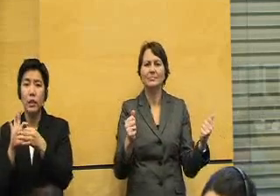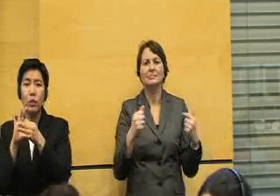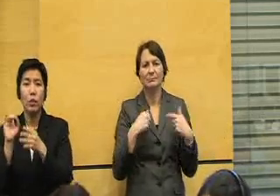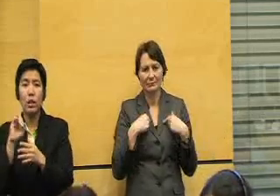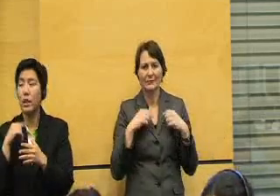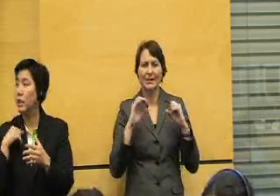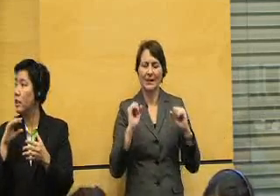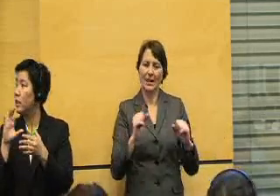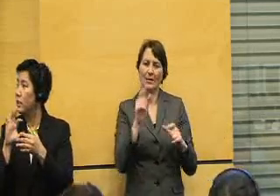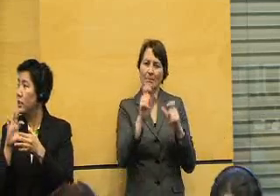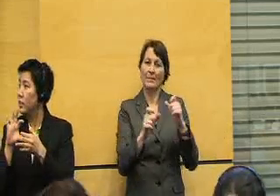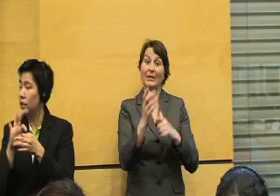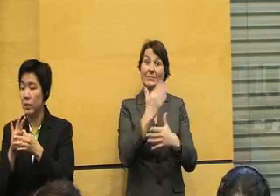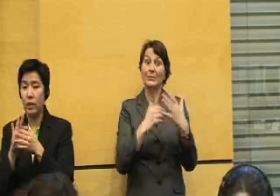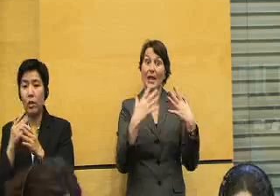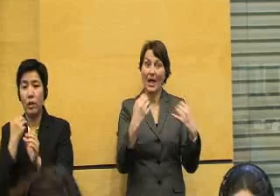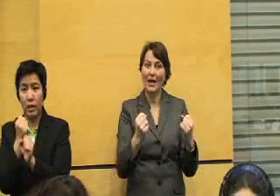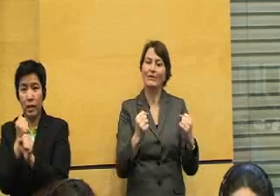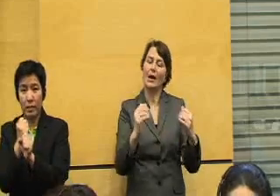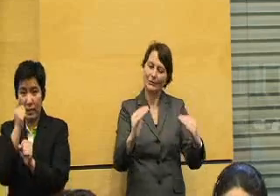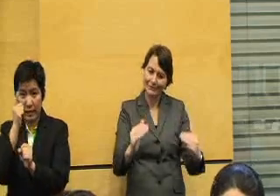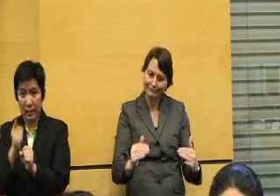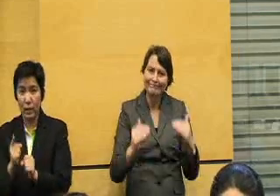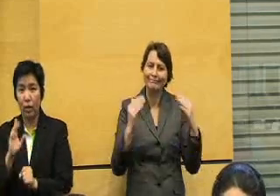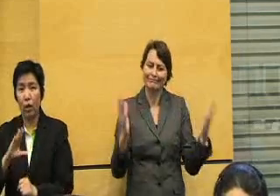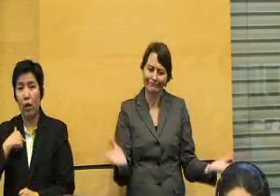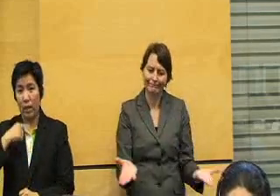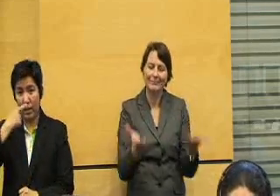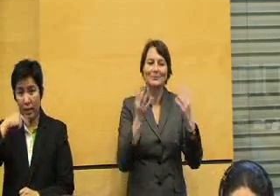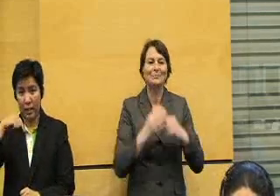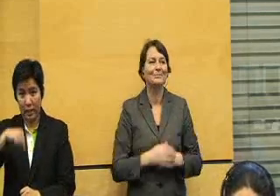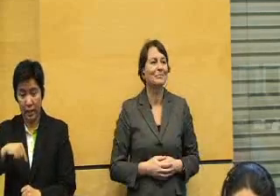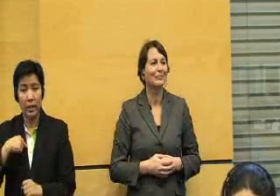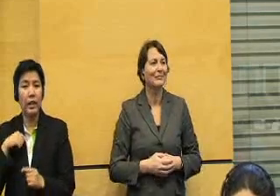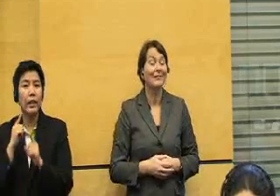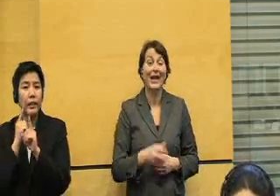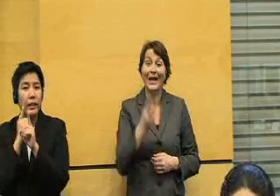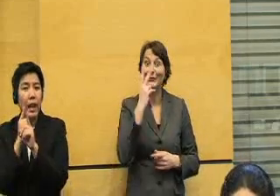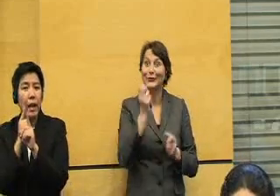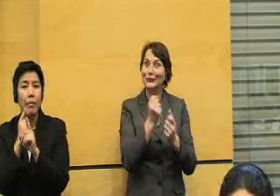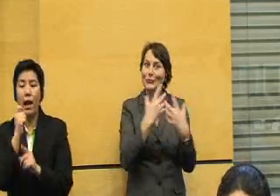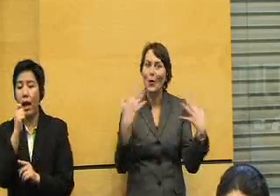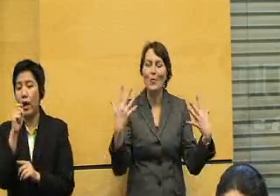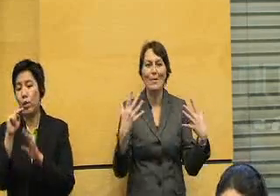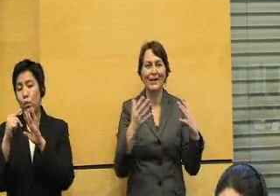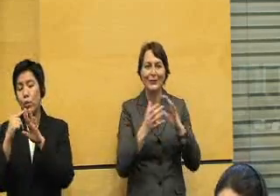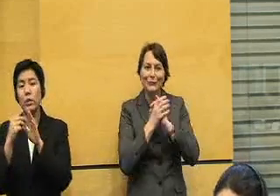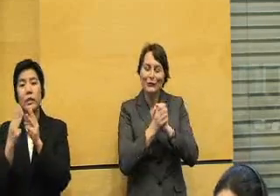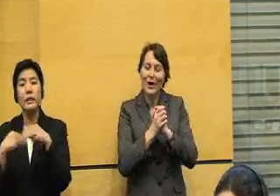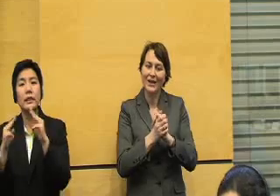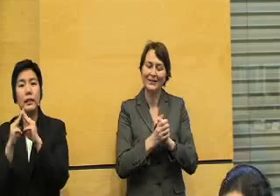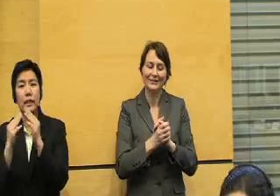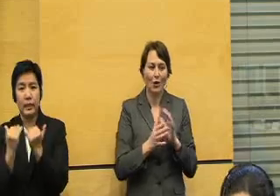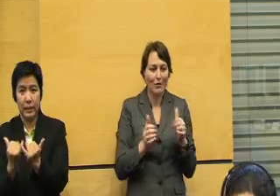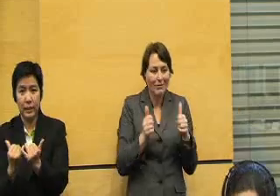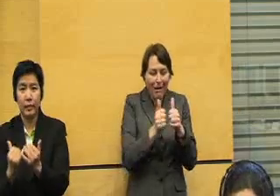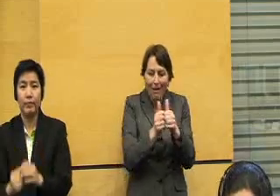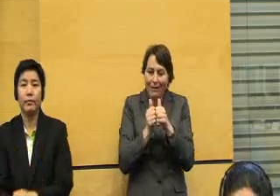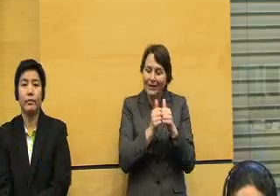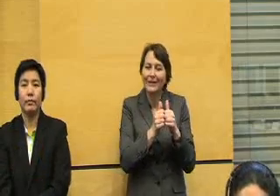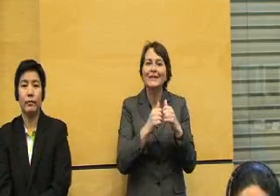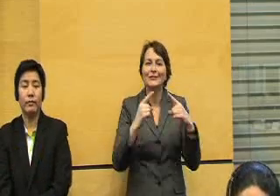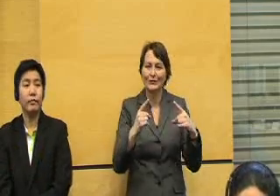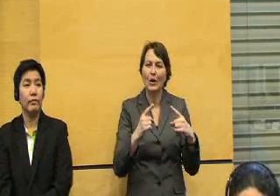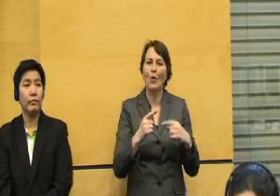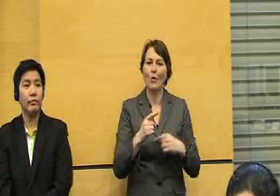Thailand. I'm pleased to see the presence here today of our friends and colleagues from the National Human Rights